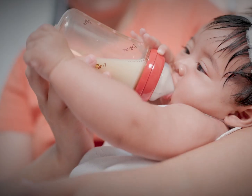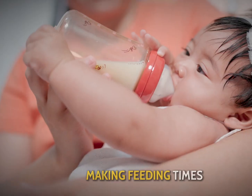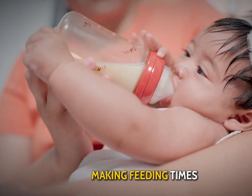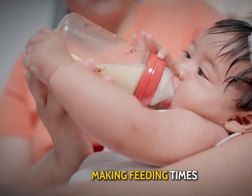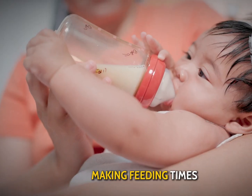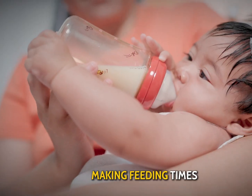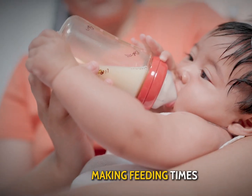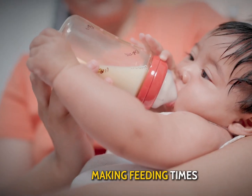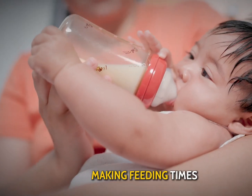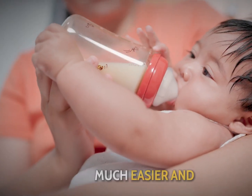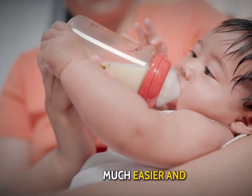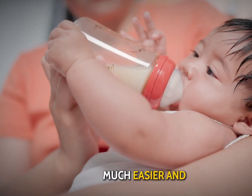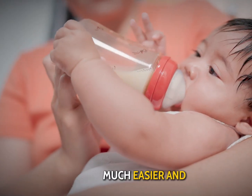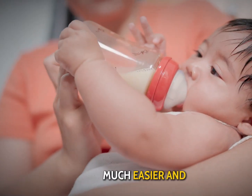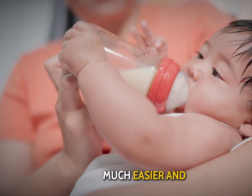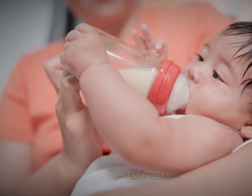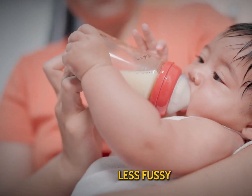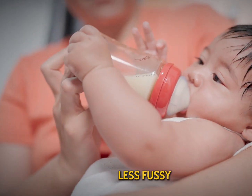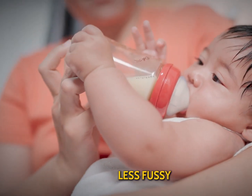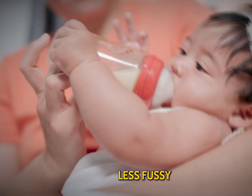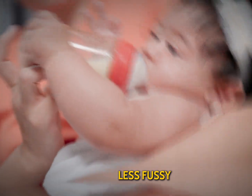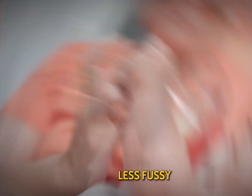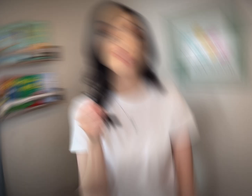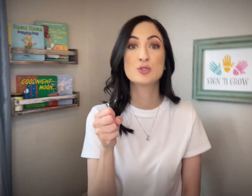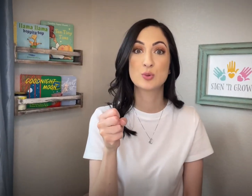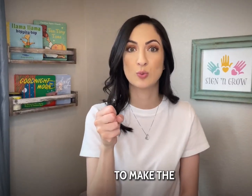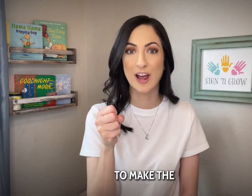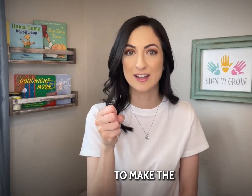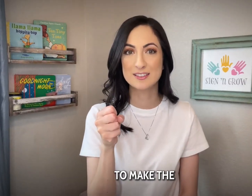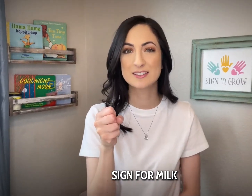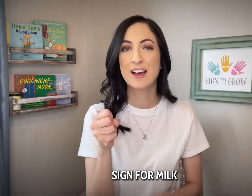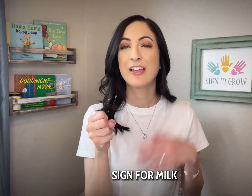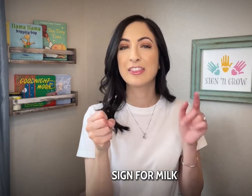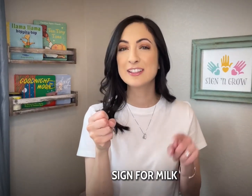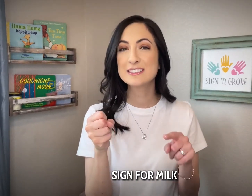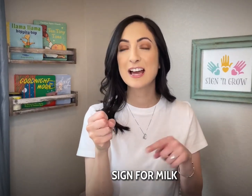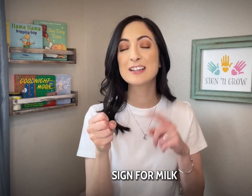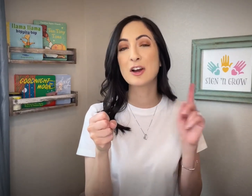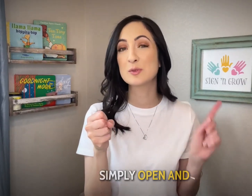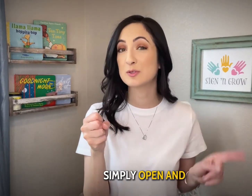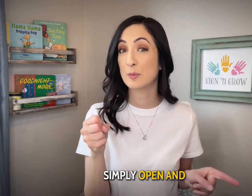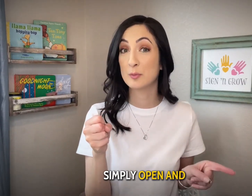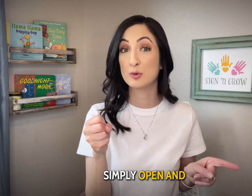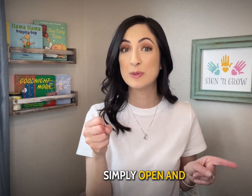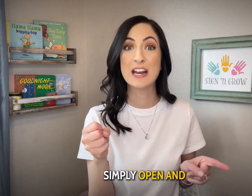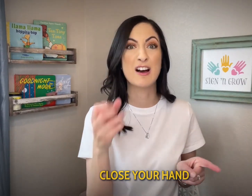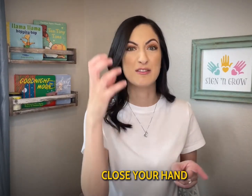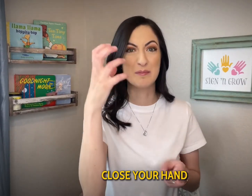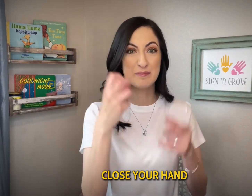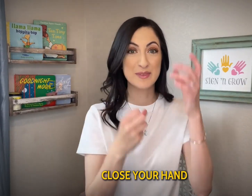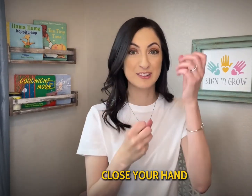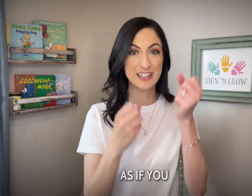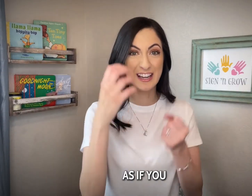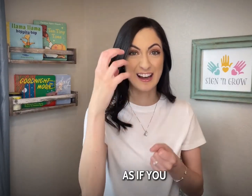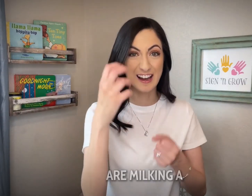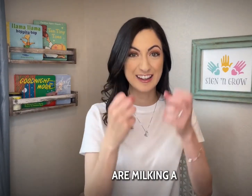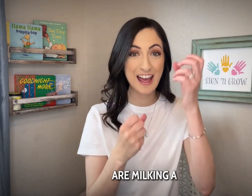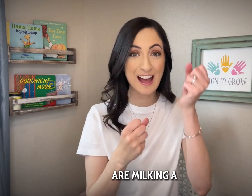making feeding times much easier and less fussy. To make the sign for milk, simply open and close your hand as if you are milking a